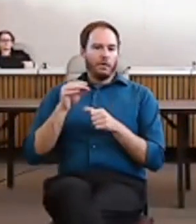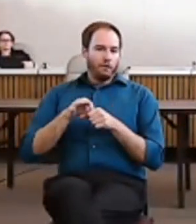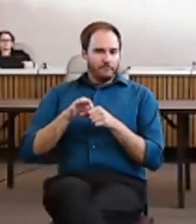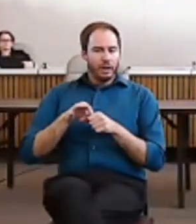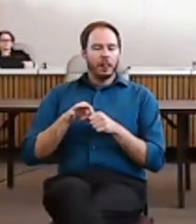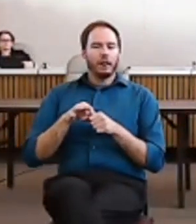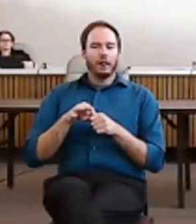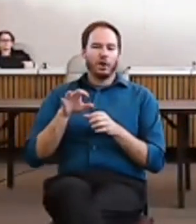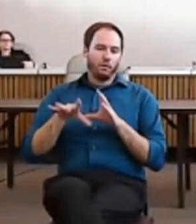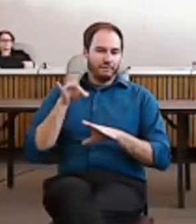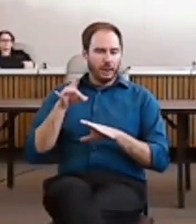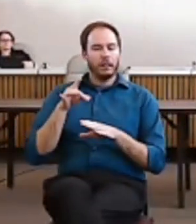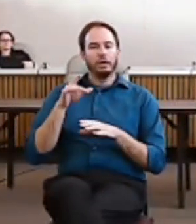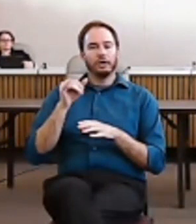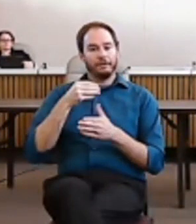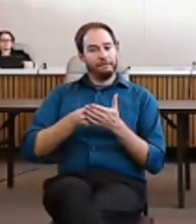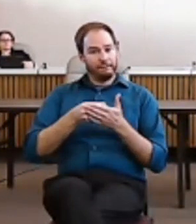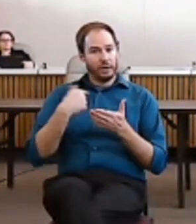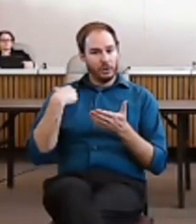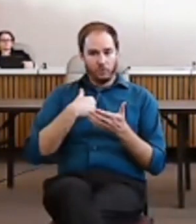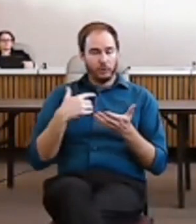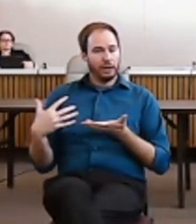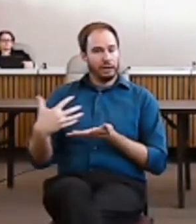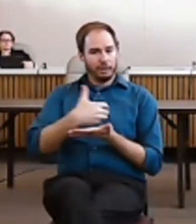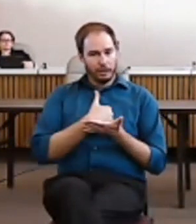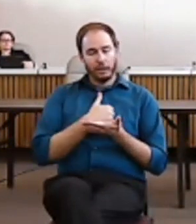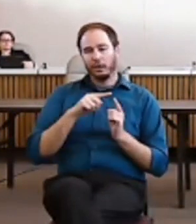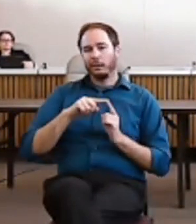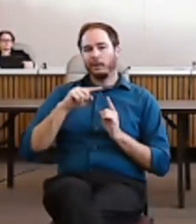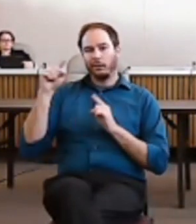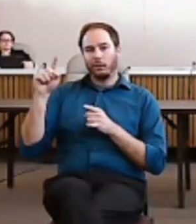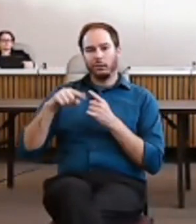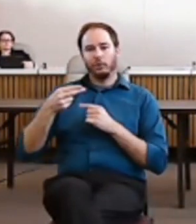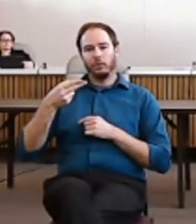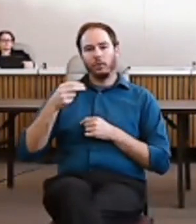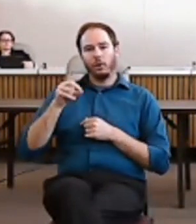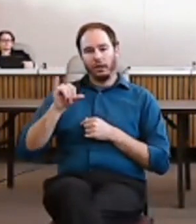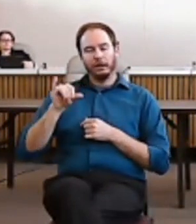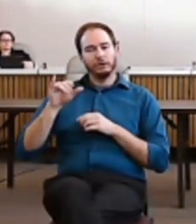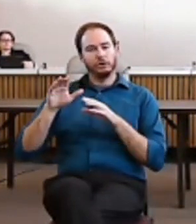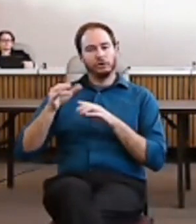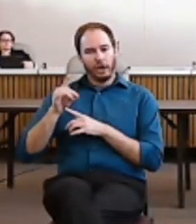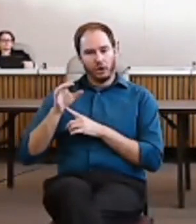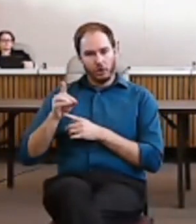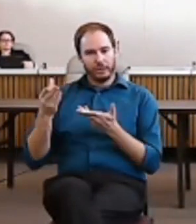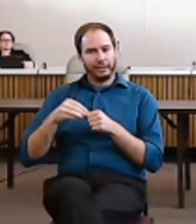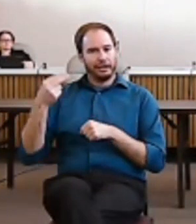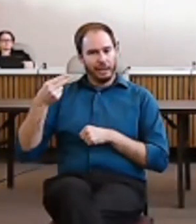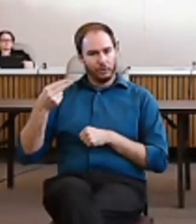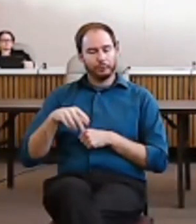have, and that funds that we raise from that and go to the Holy Childhood here in Henrietta.